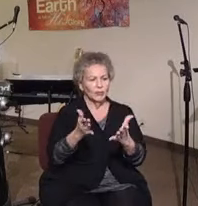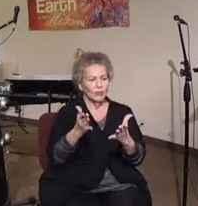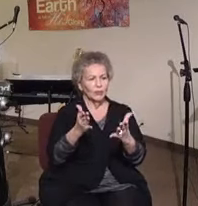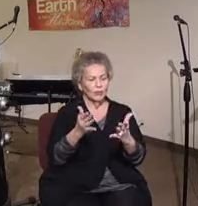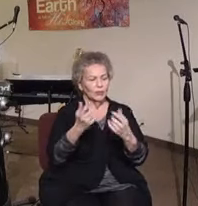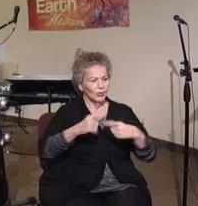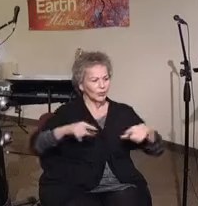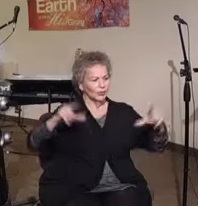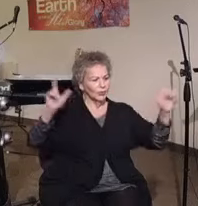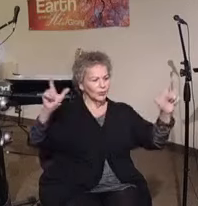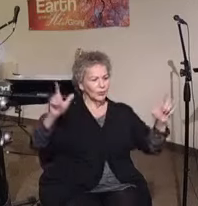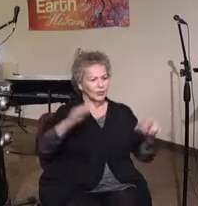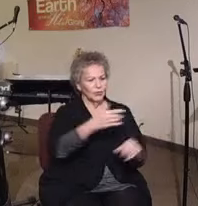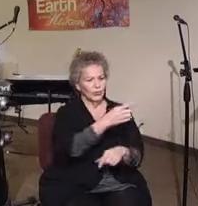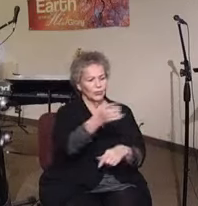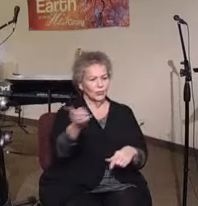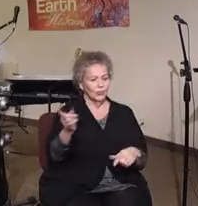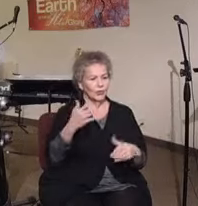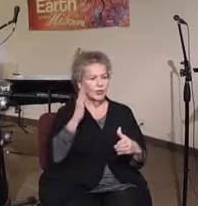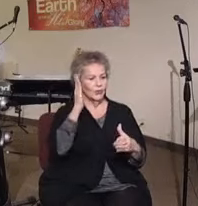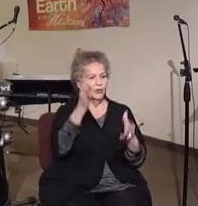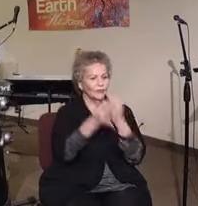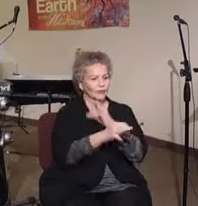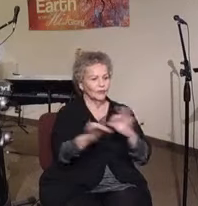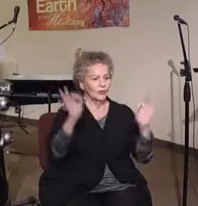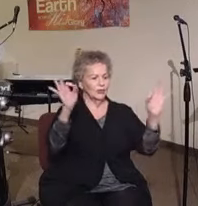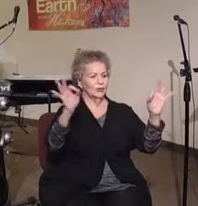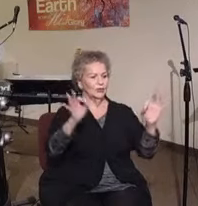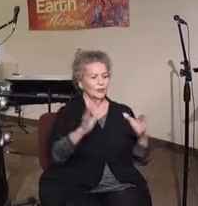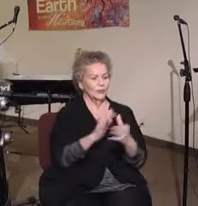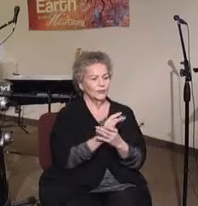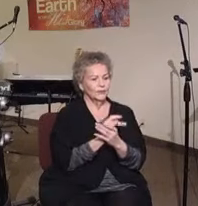you. It will free you.